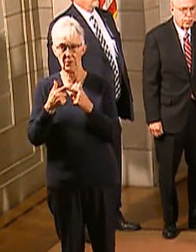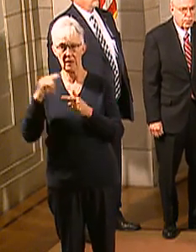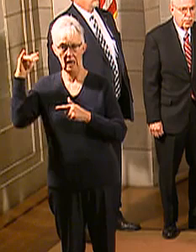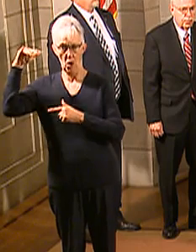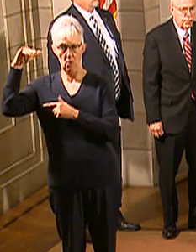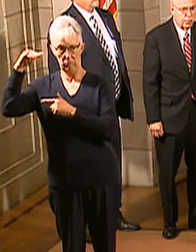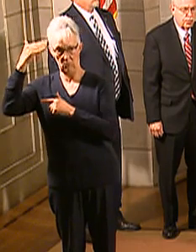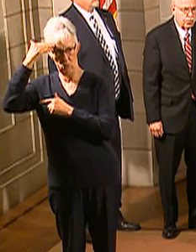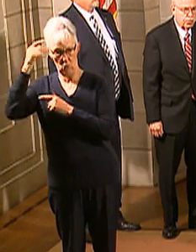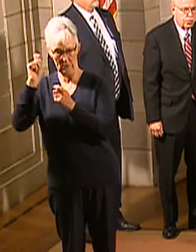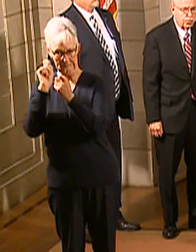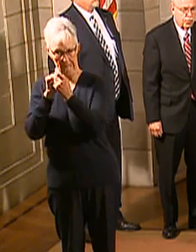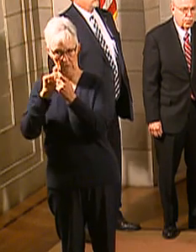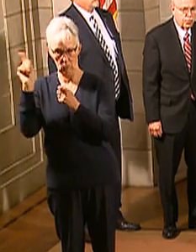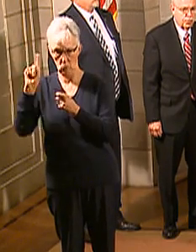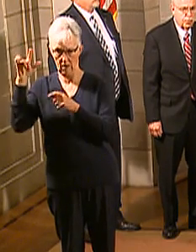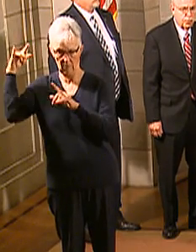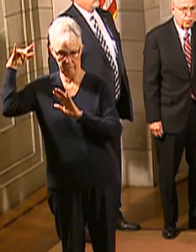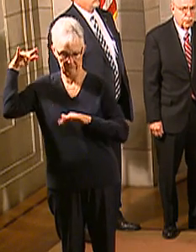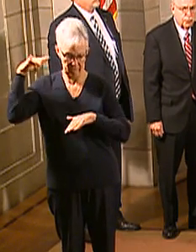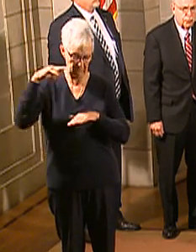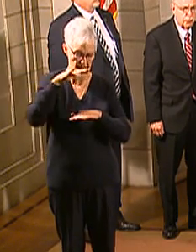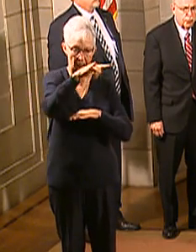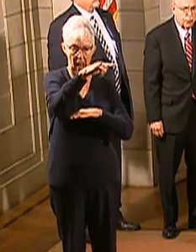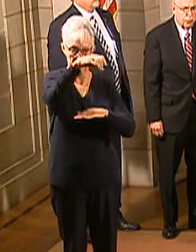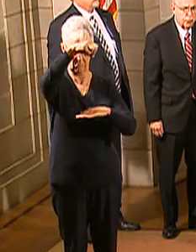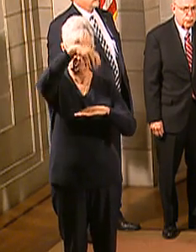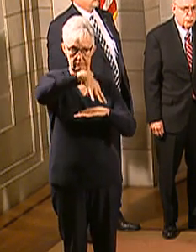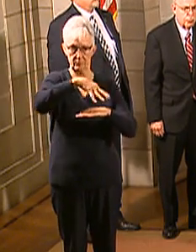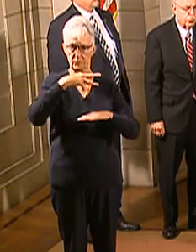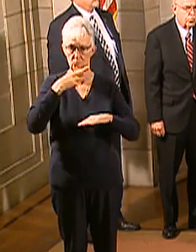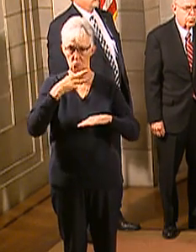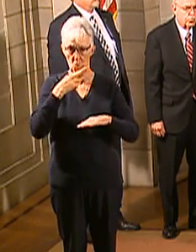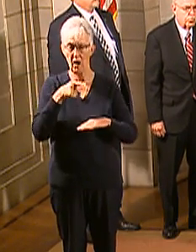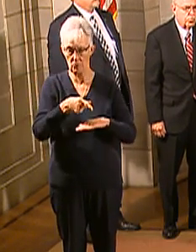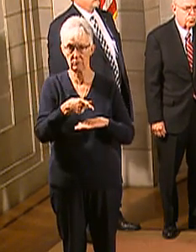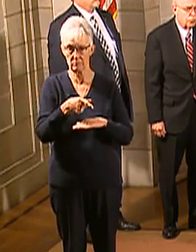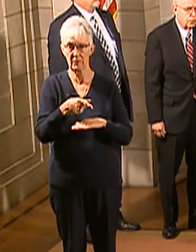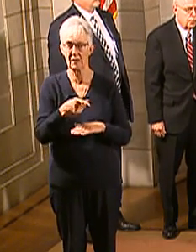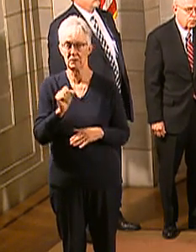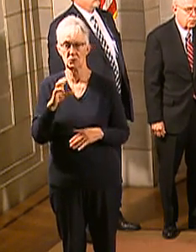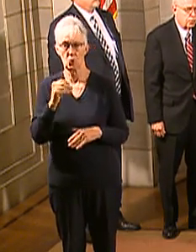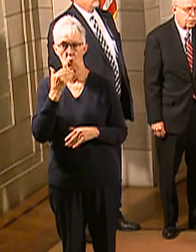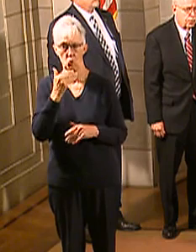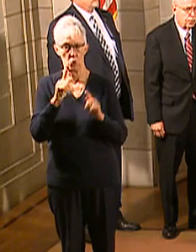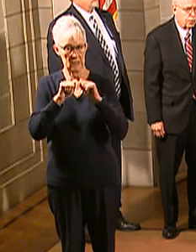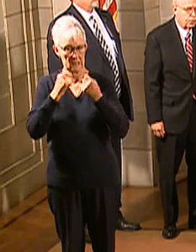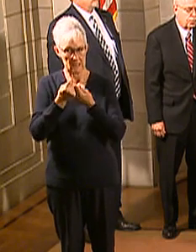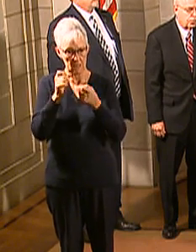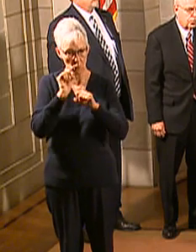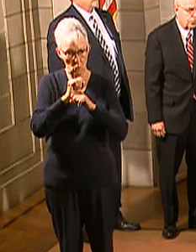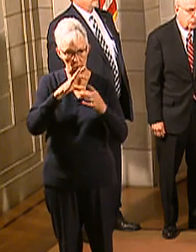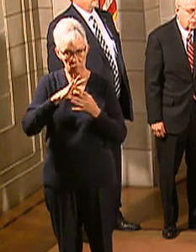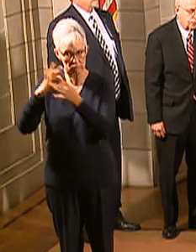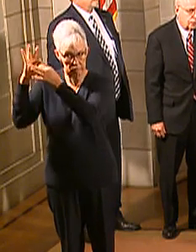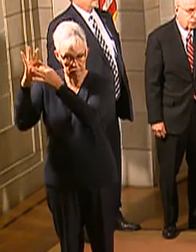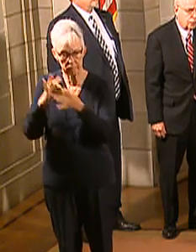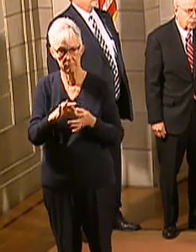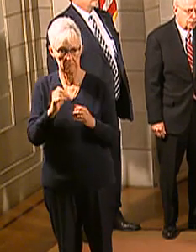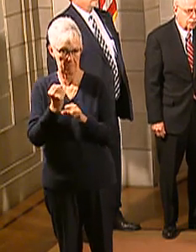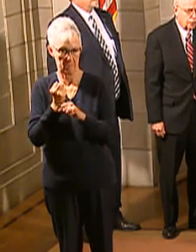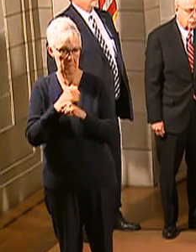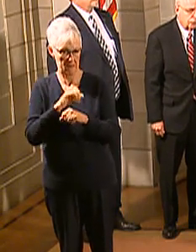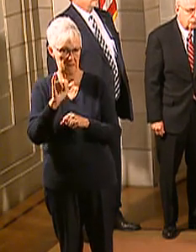So again, great team effort between the Nebraska National Guard and the Nebraska State Patrol to be able to make that happen,